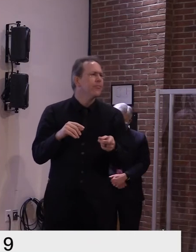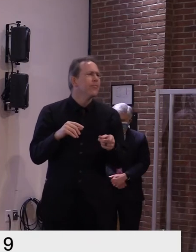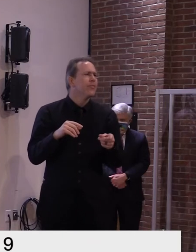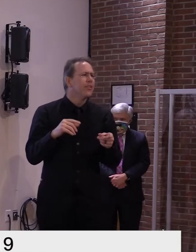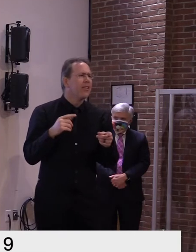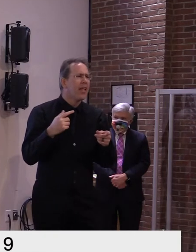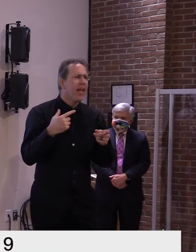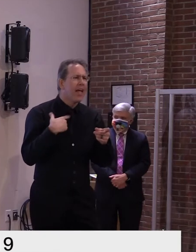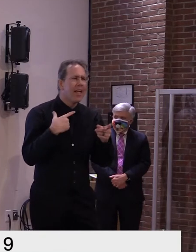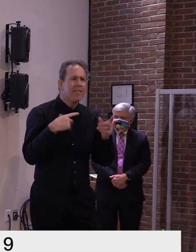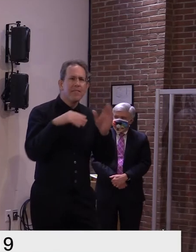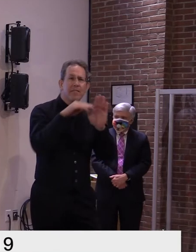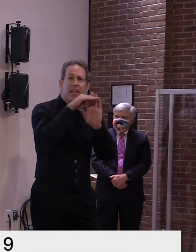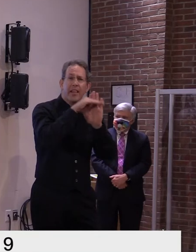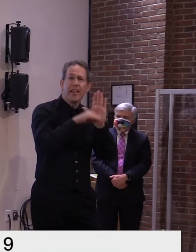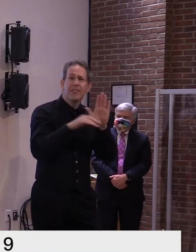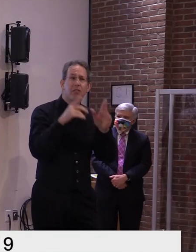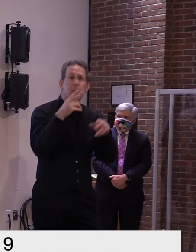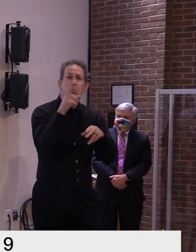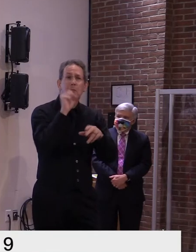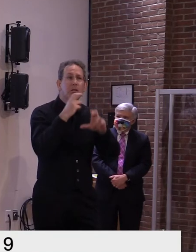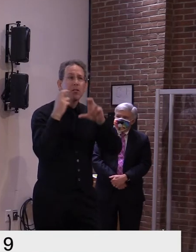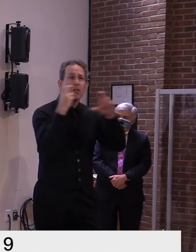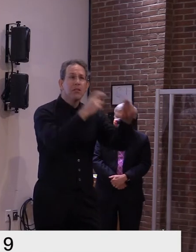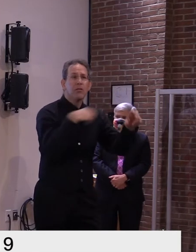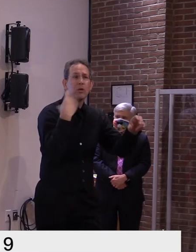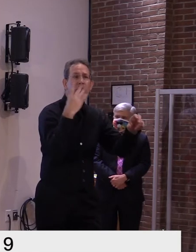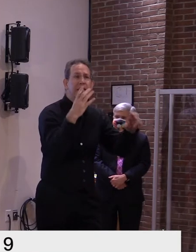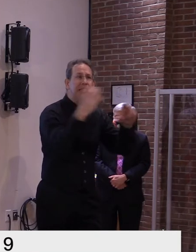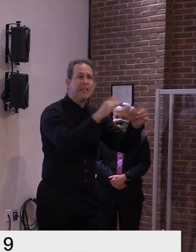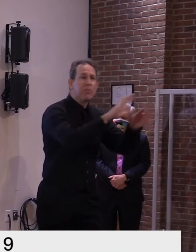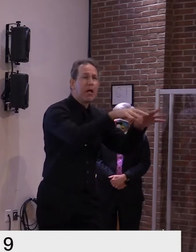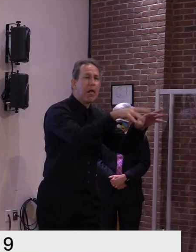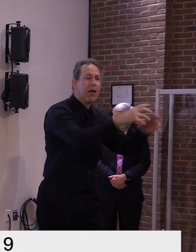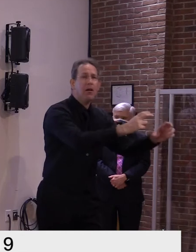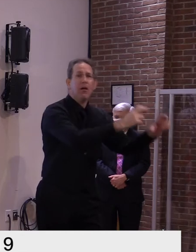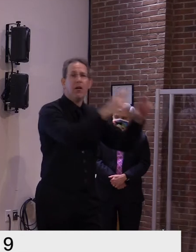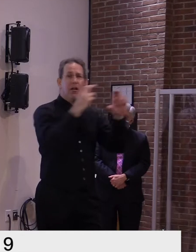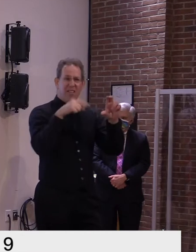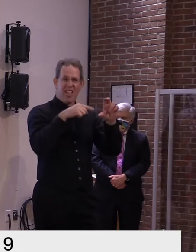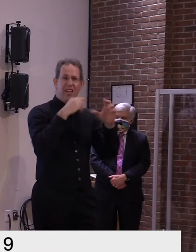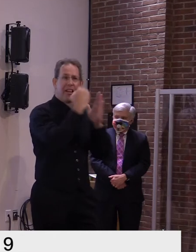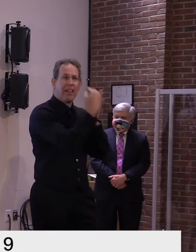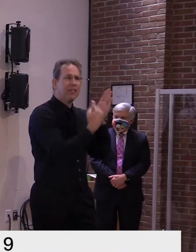to D.C., and is that how you contacted them?